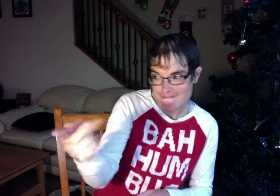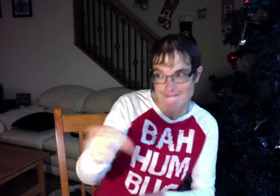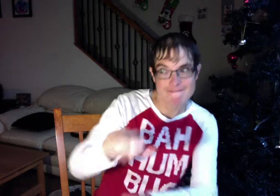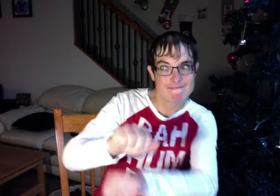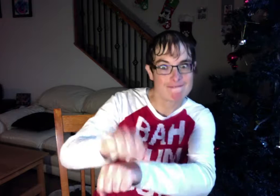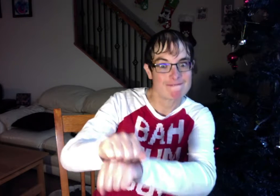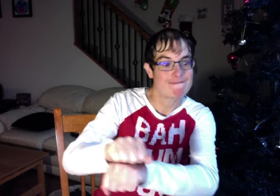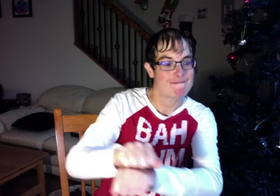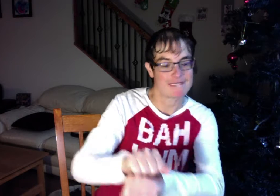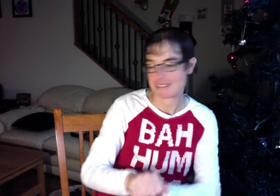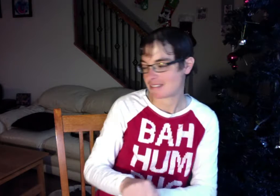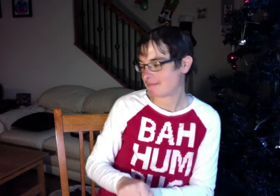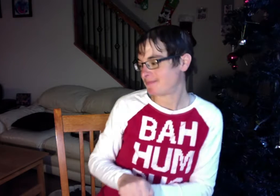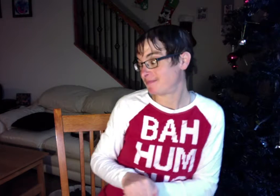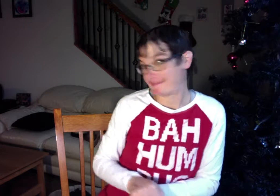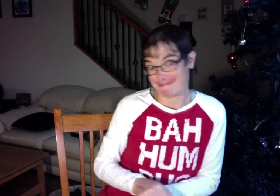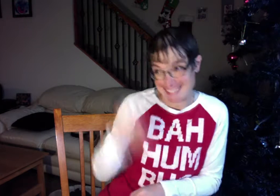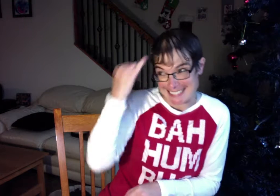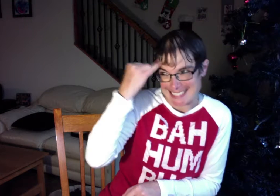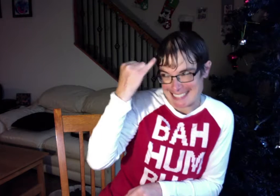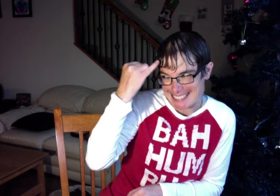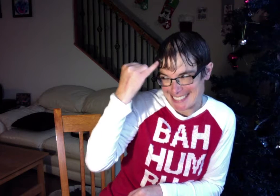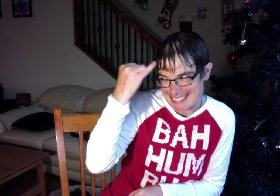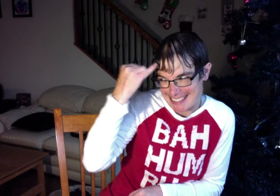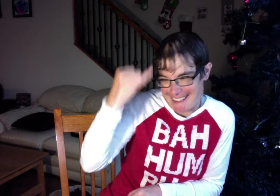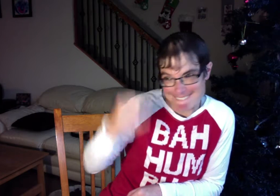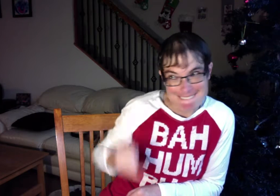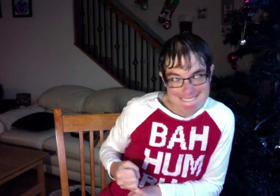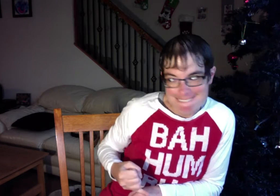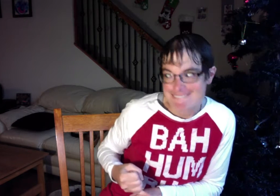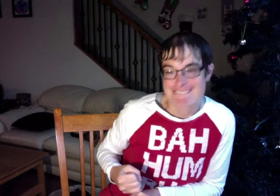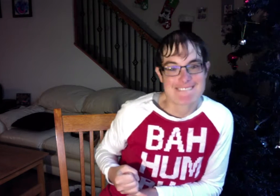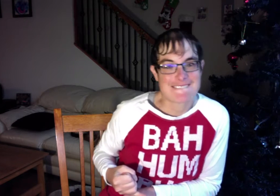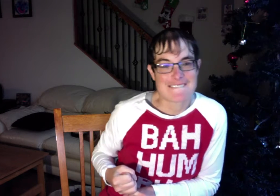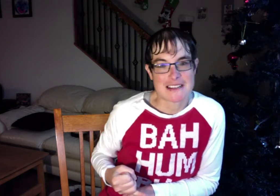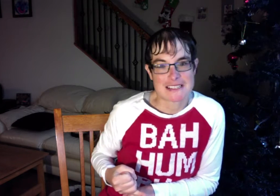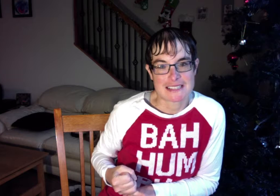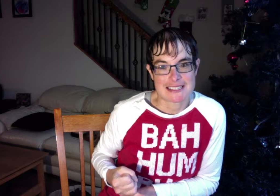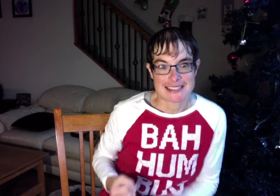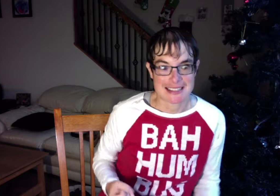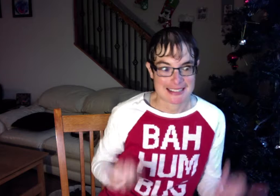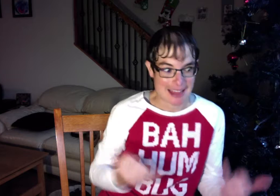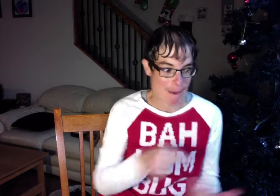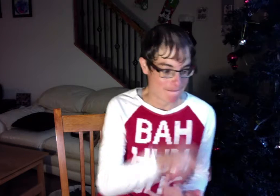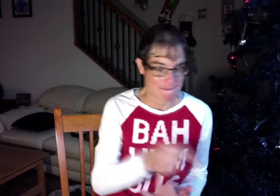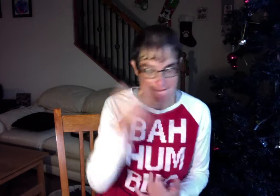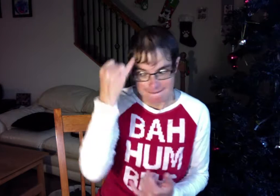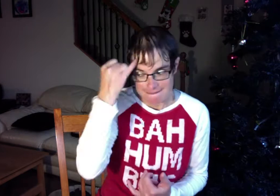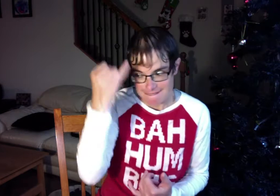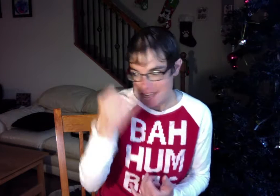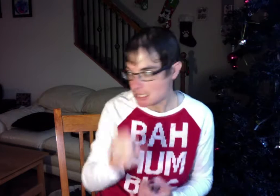"We love you, Julius. You are beautiful, Julius." Here is Lily. She said, "I hate you."